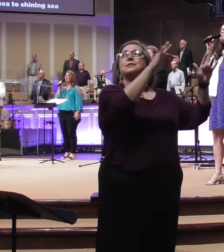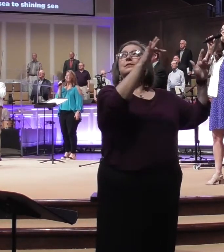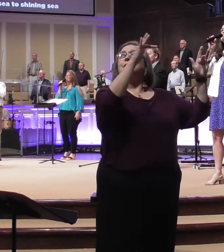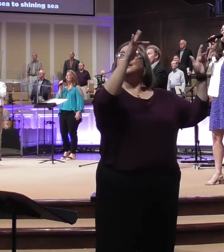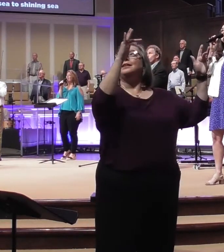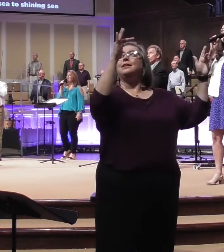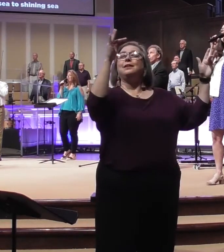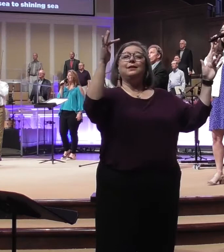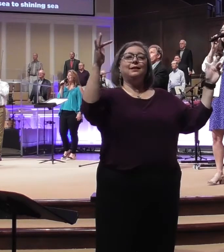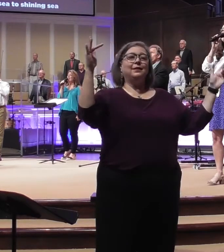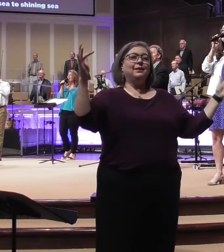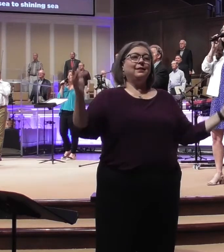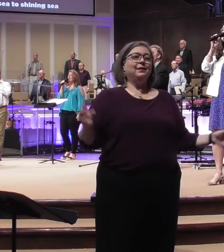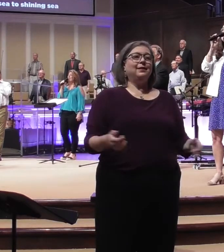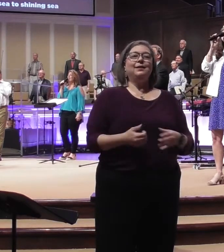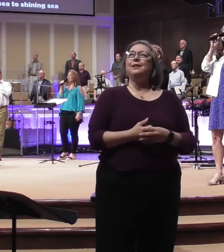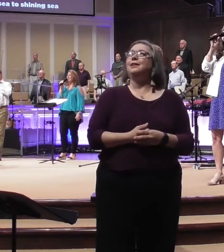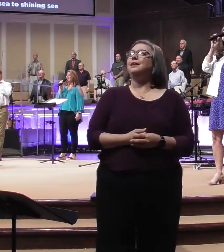shining sea.